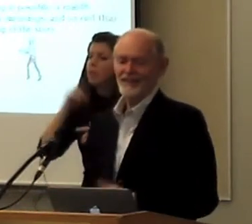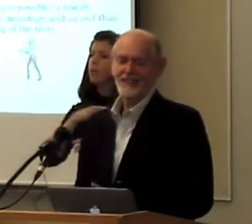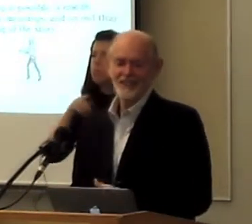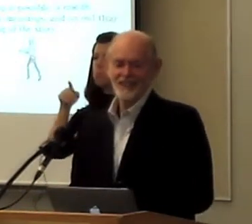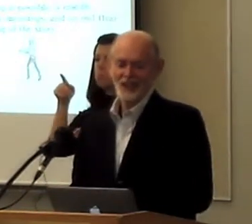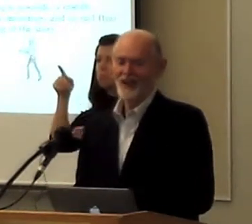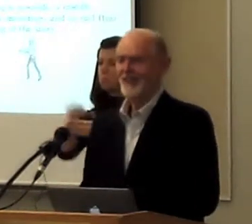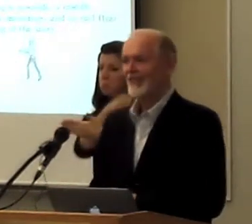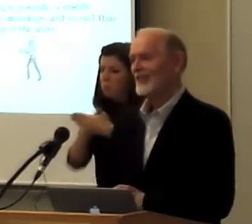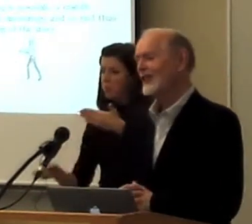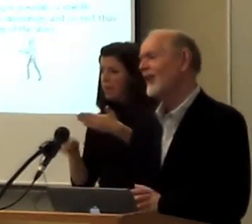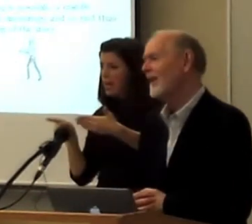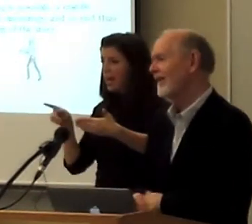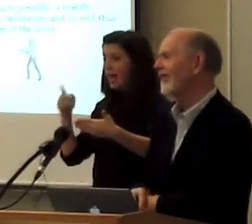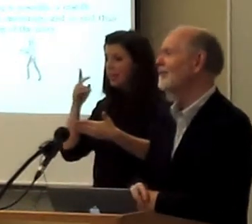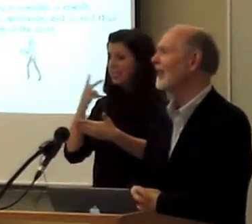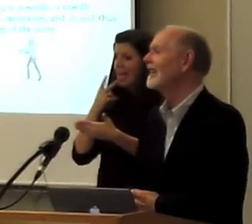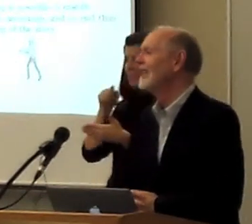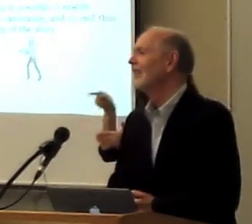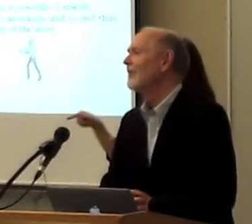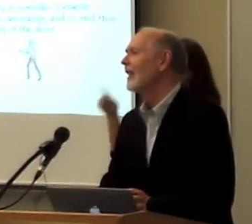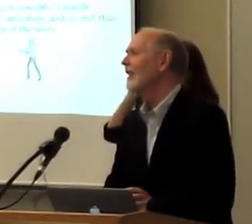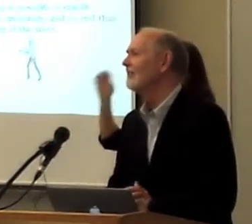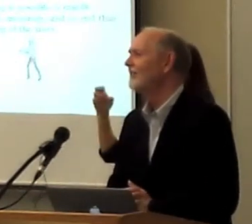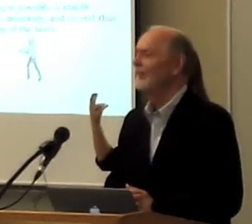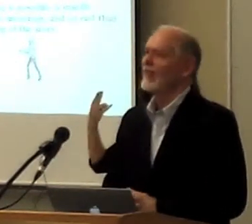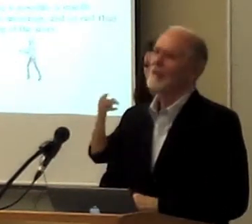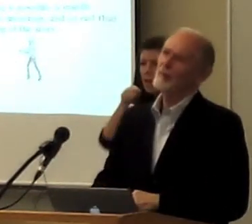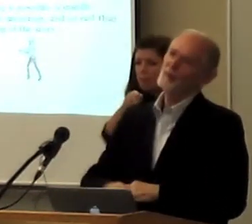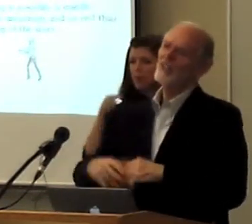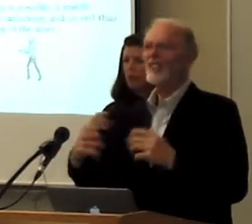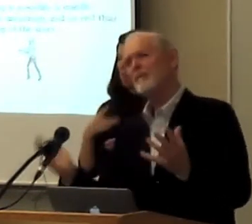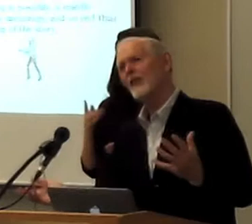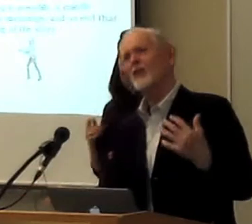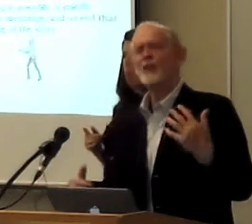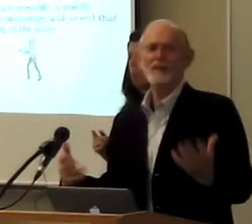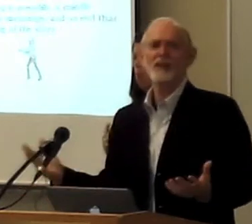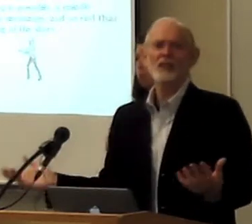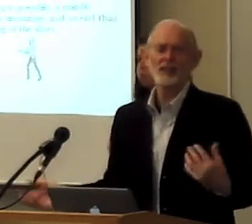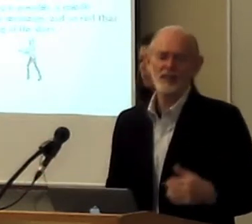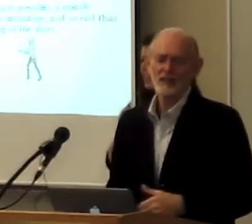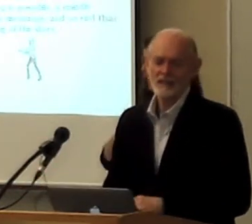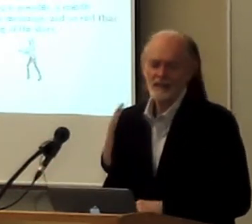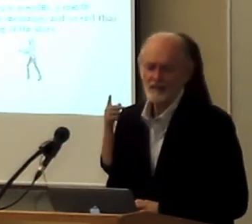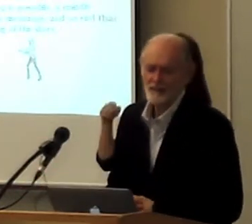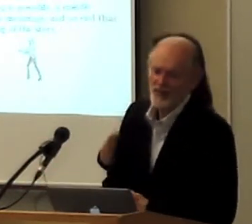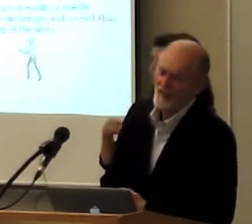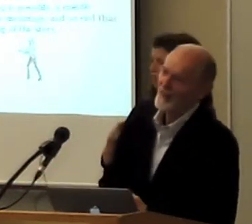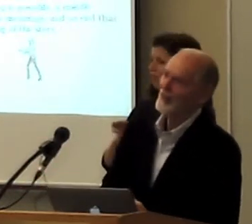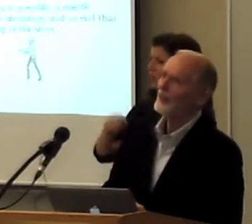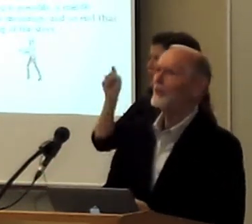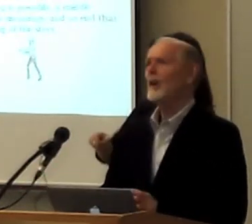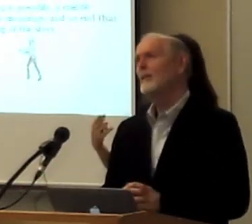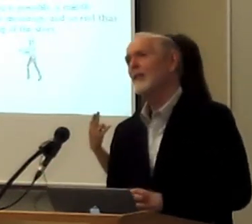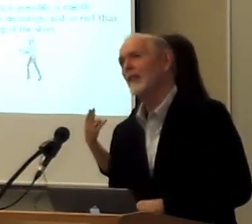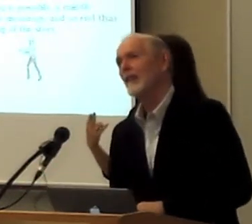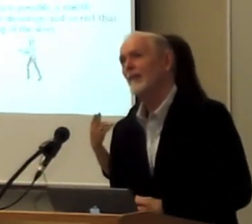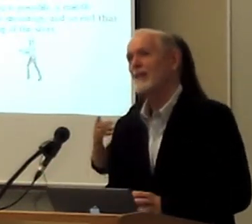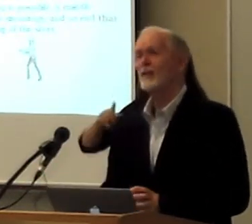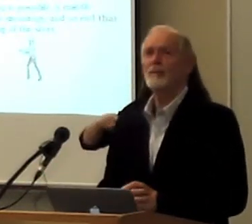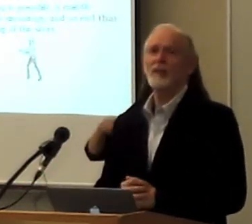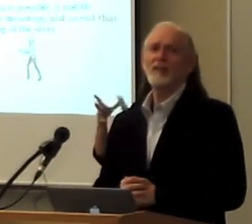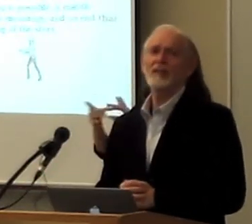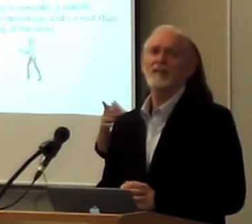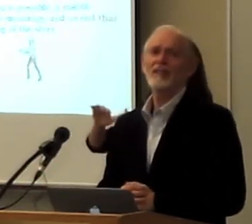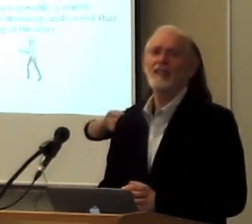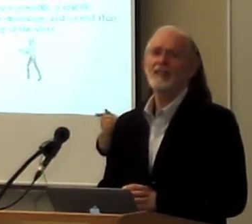And clearly, Tom had it coming. But we could elaborate the story further and say that when we say he